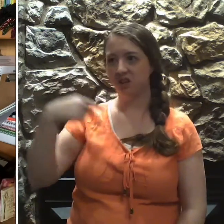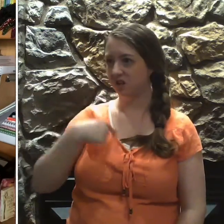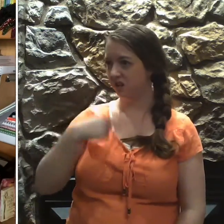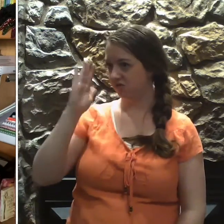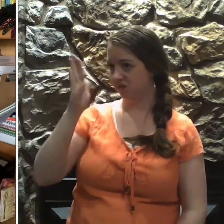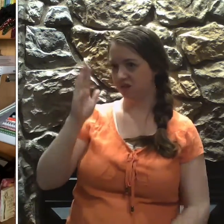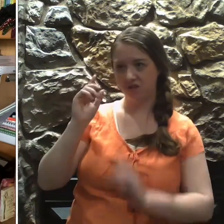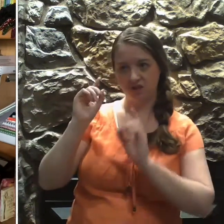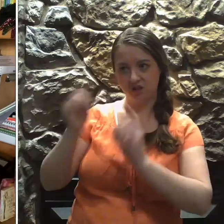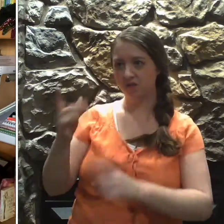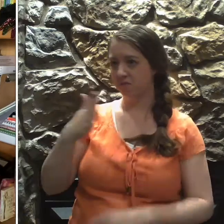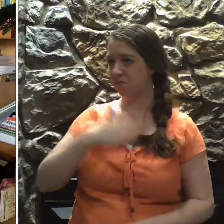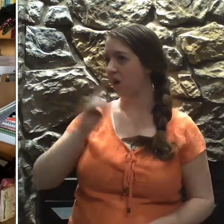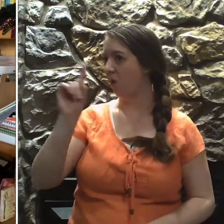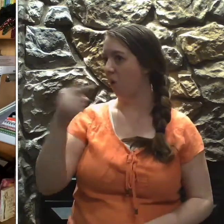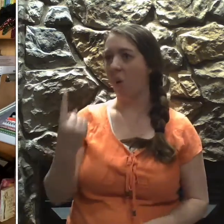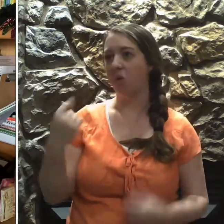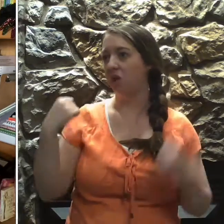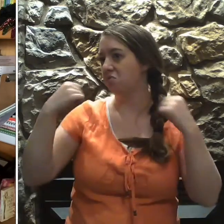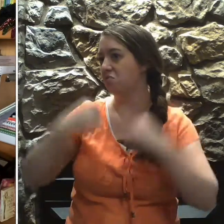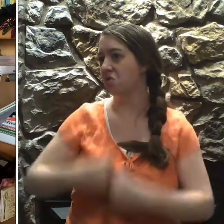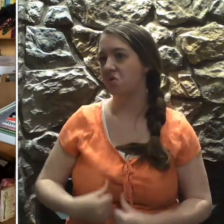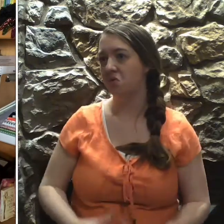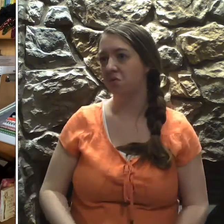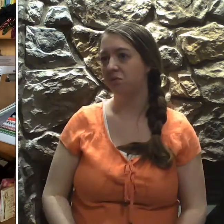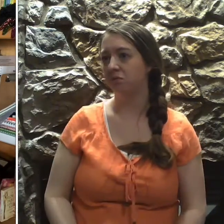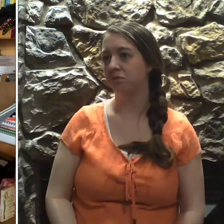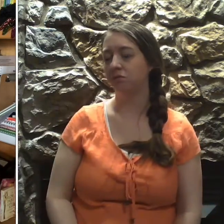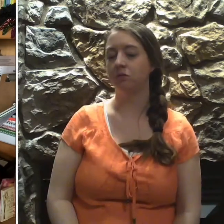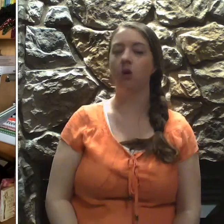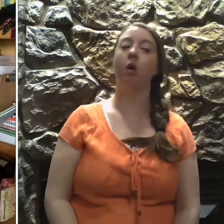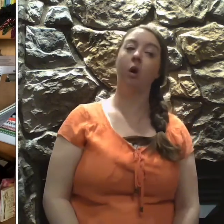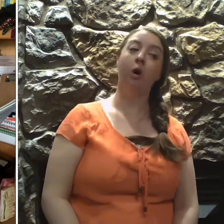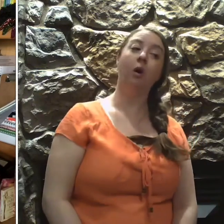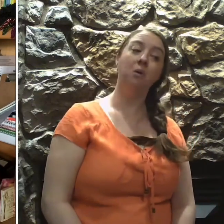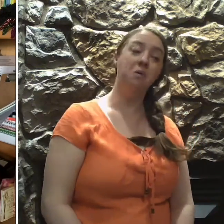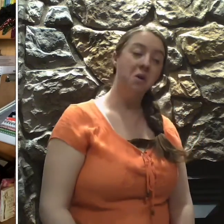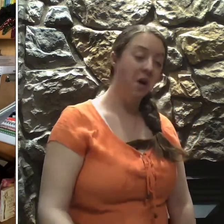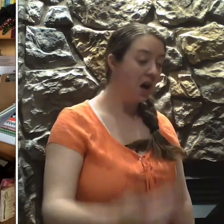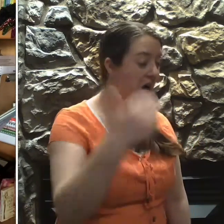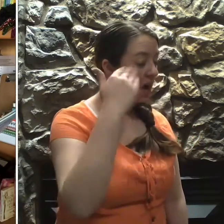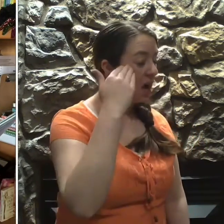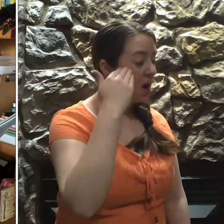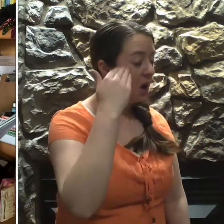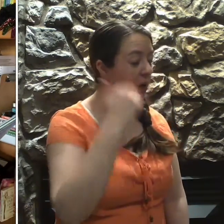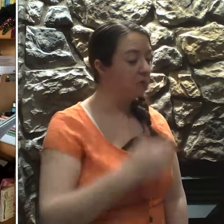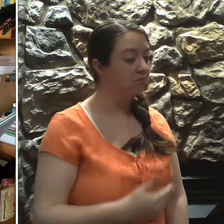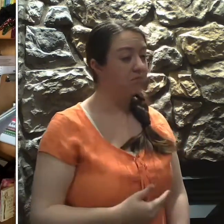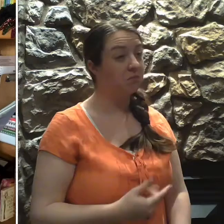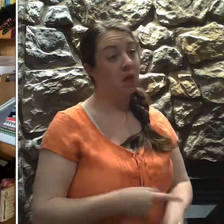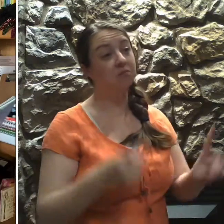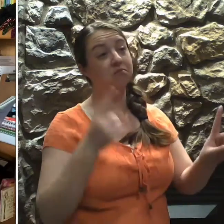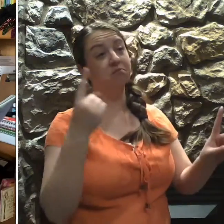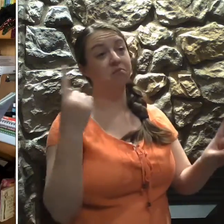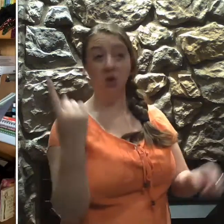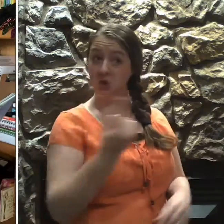robe." "Oh, I know how that is," said Stillwater, "but there's always the moon."